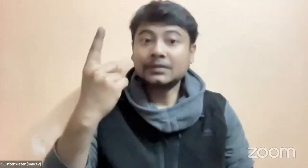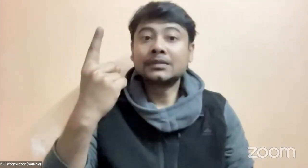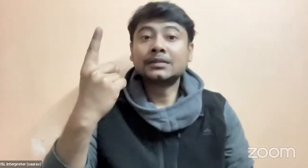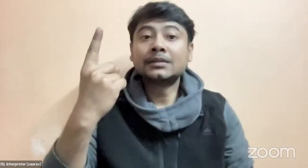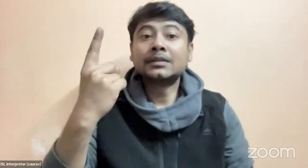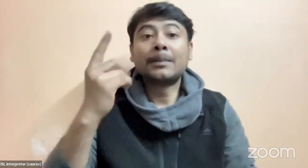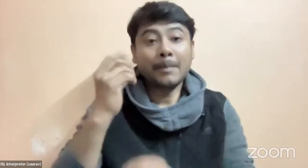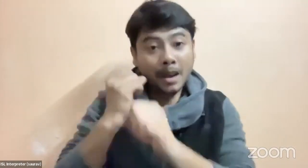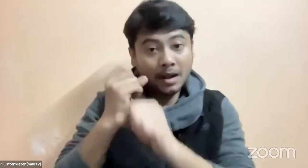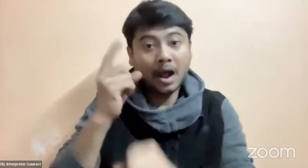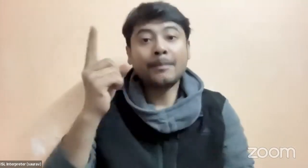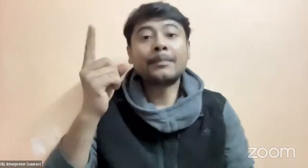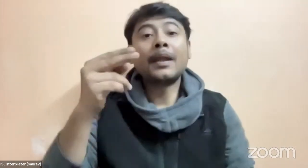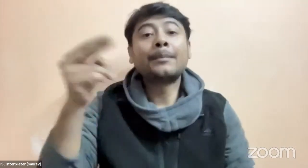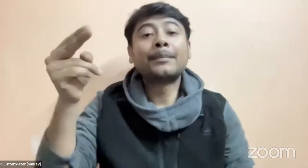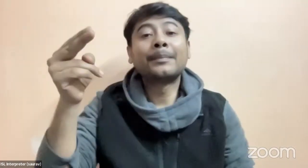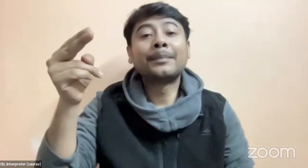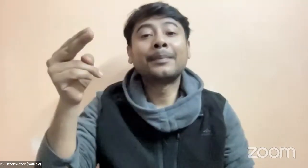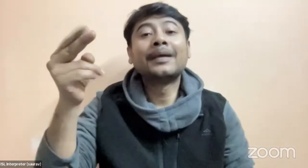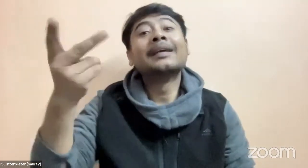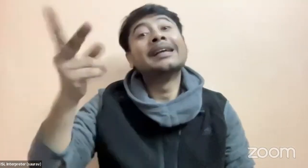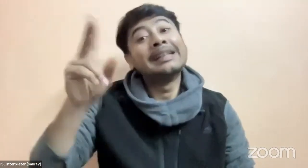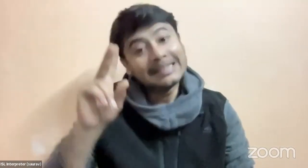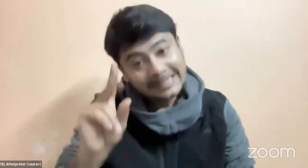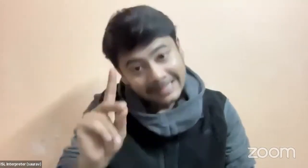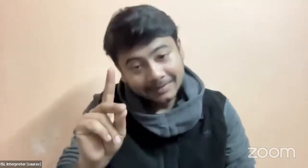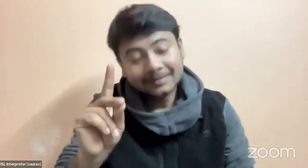Otherwise, they will become angry.